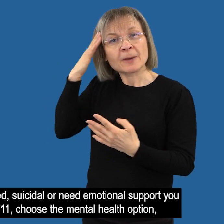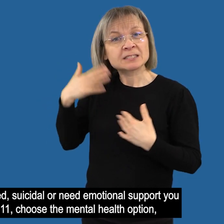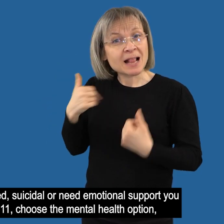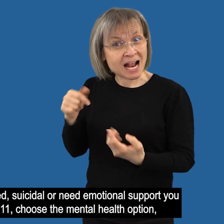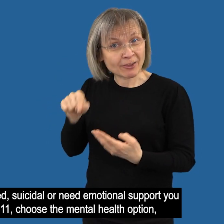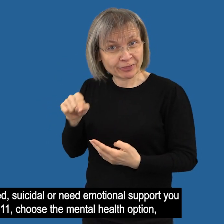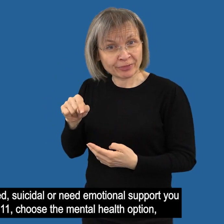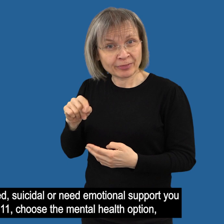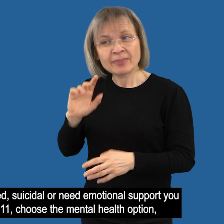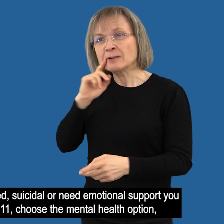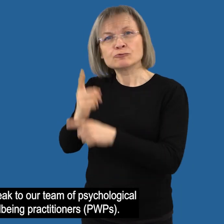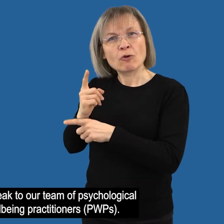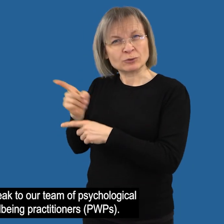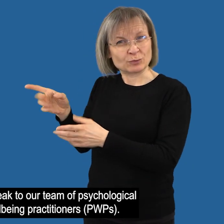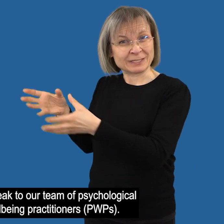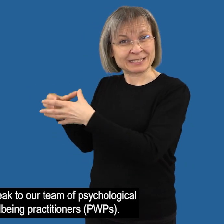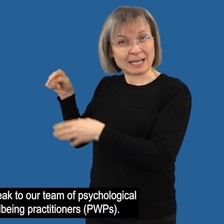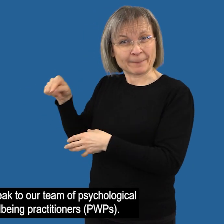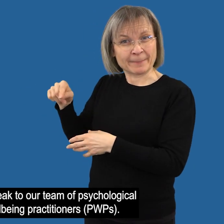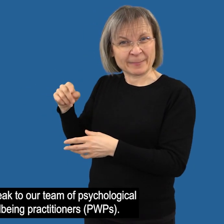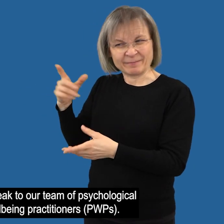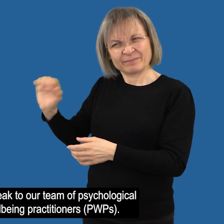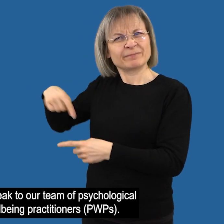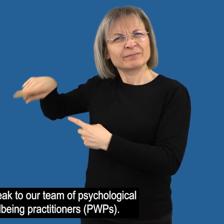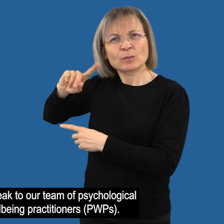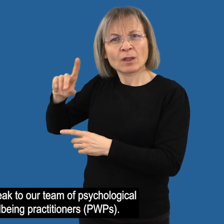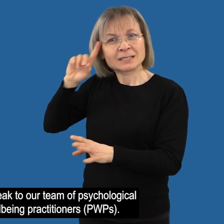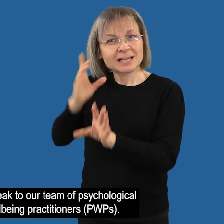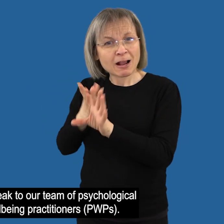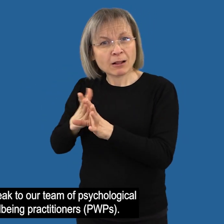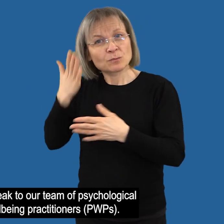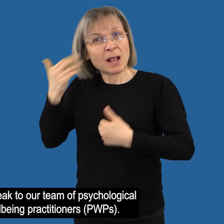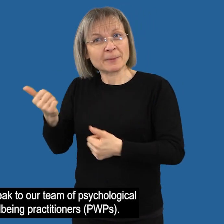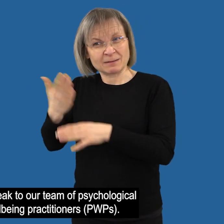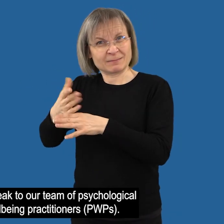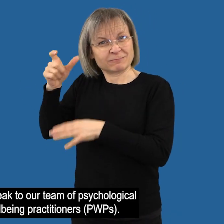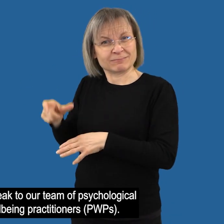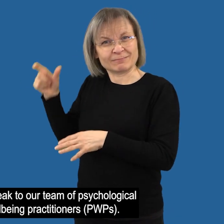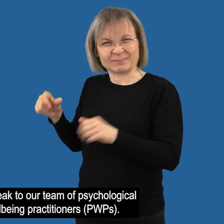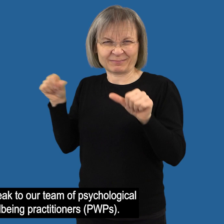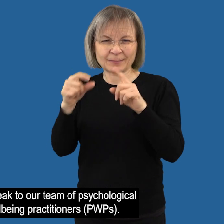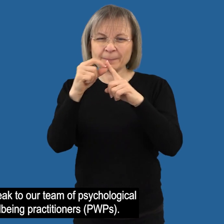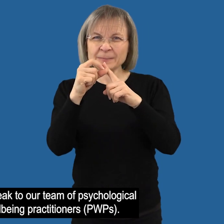and speak to our team of psychological well-being practitioners, PWPs.